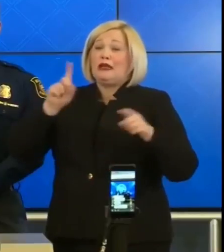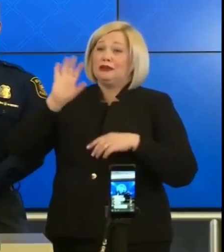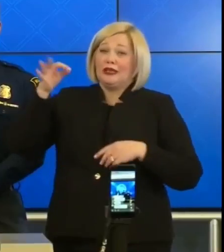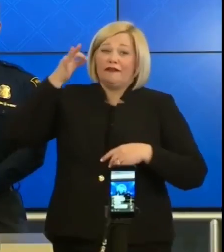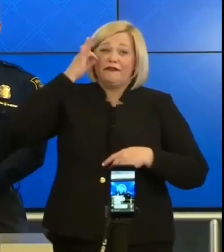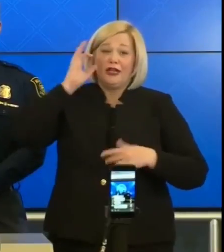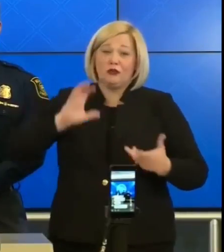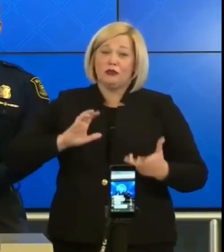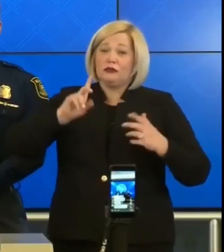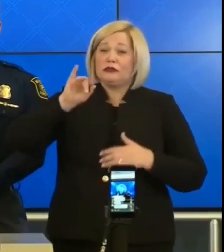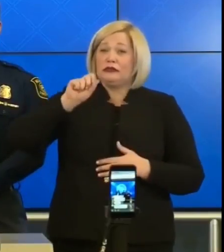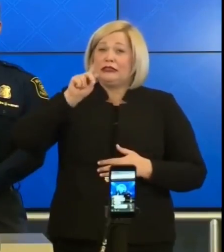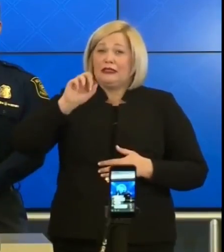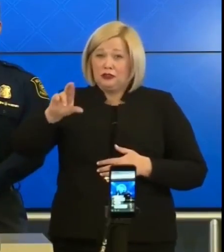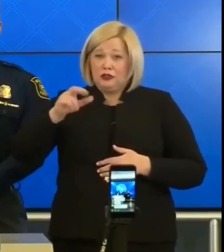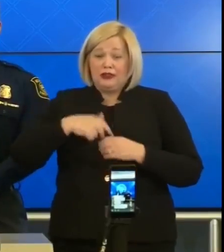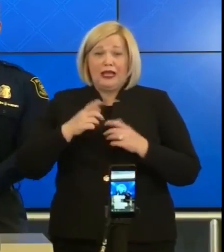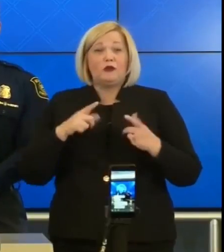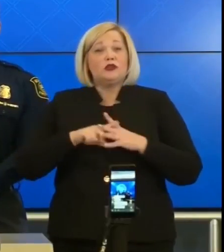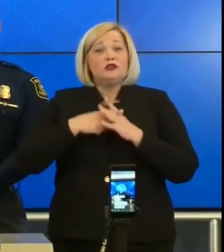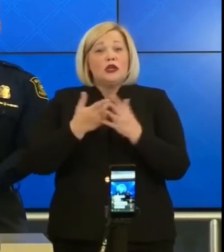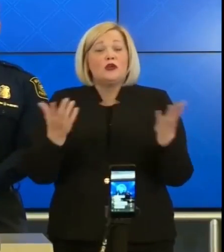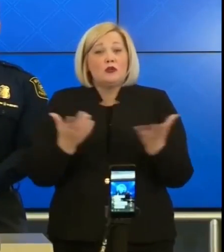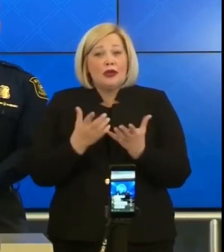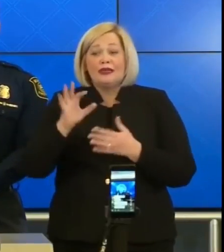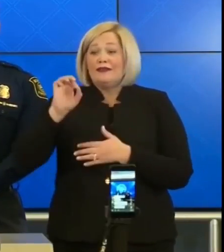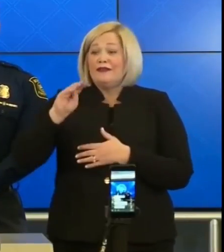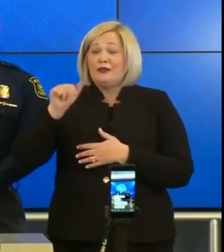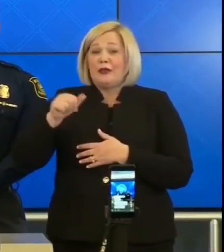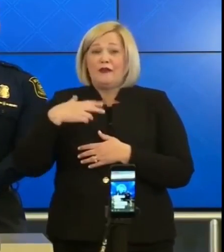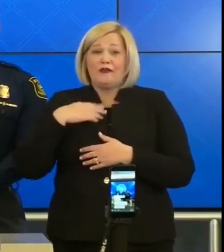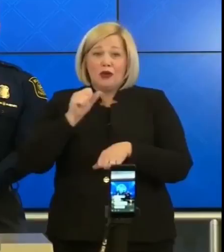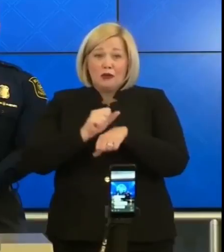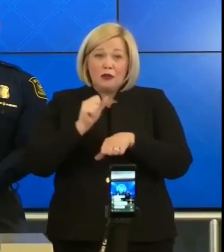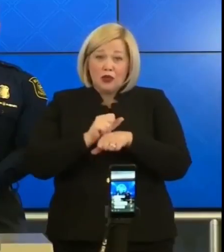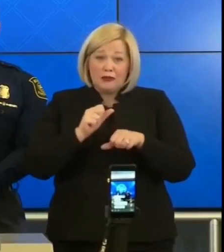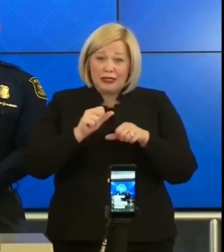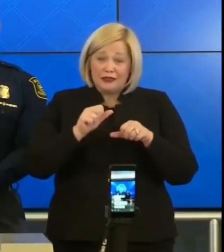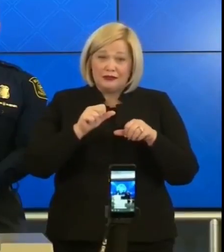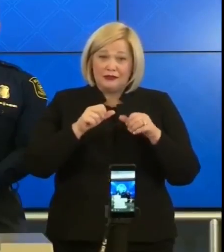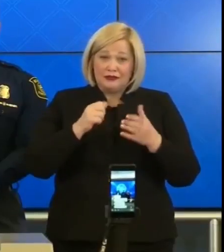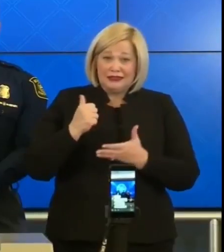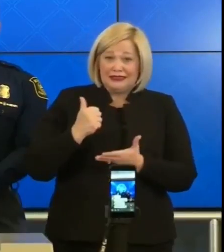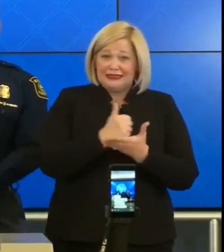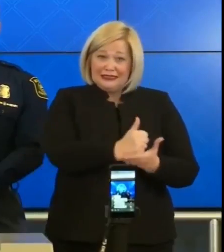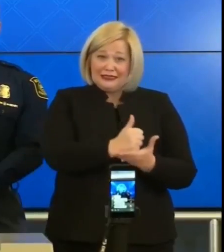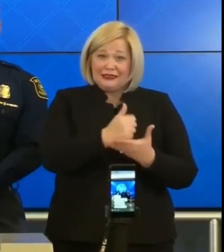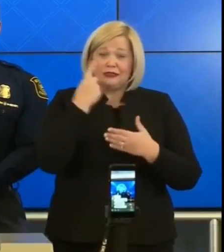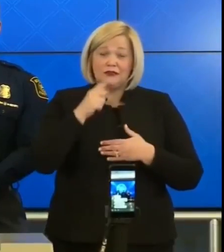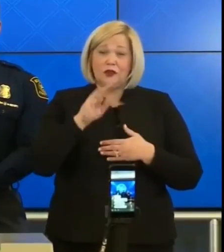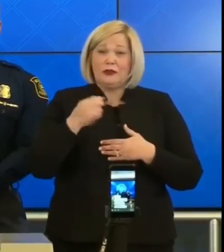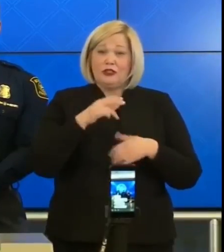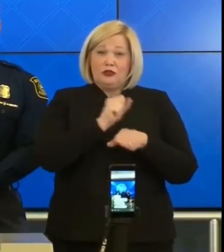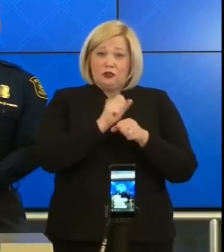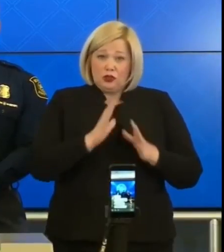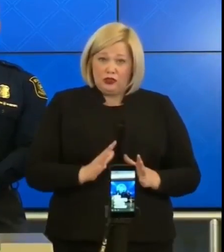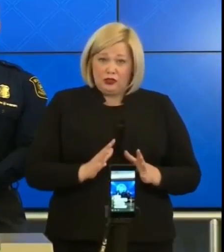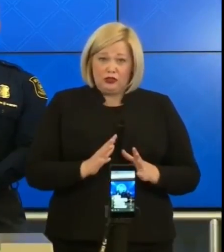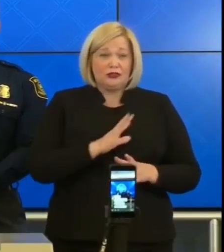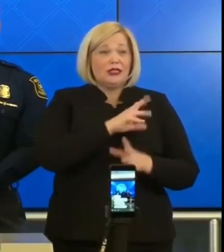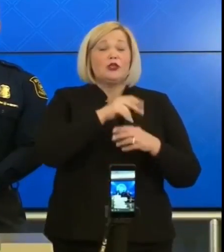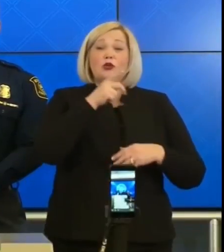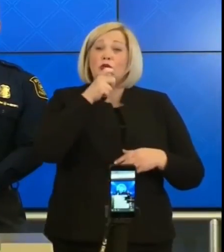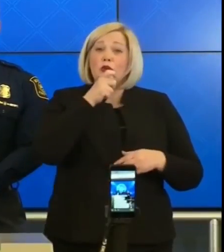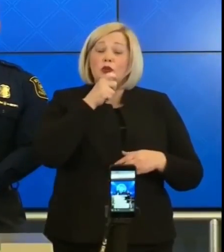trigger disaster unemployment assistance through FEMA for more Michigan workers. This includes the